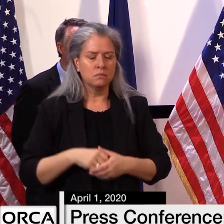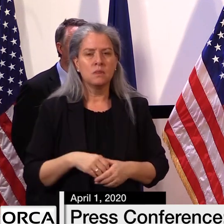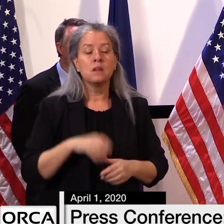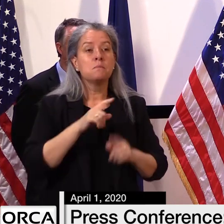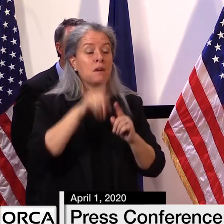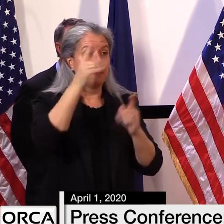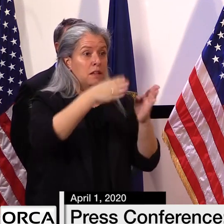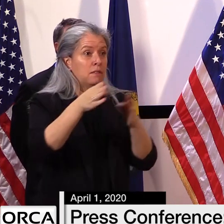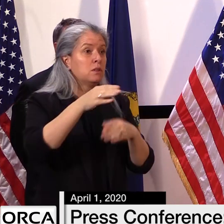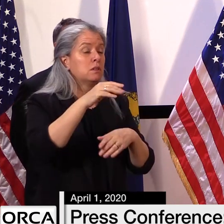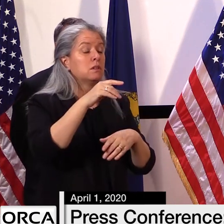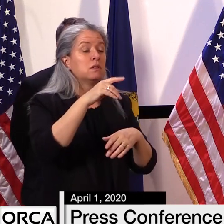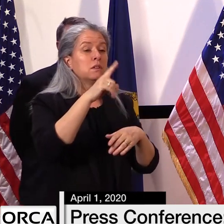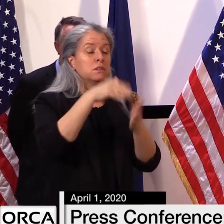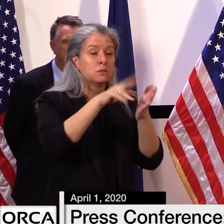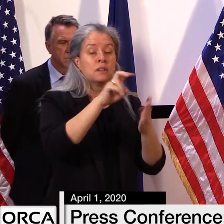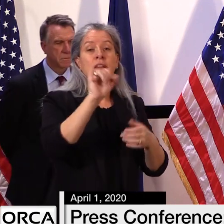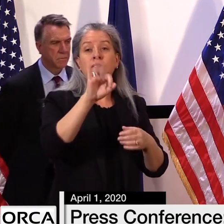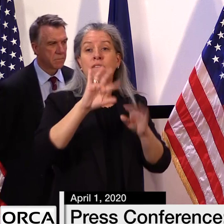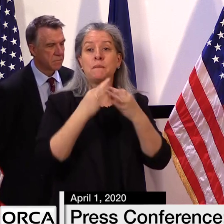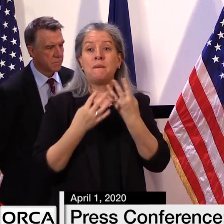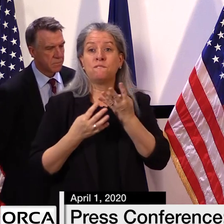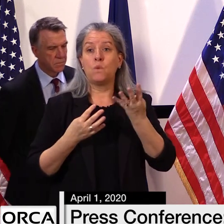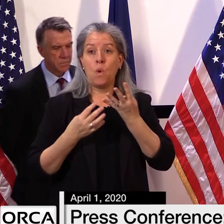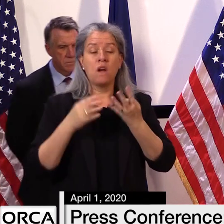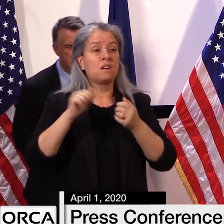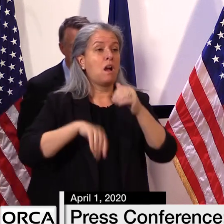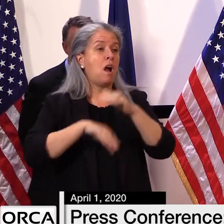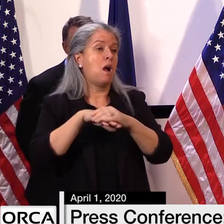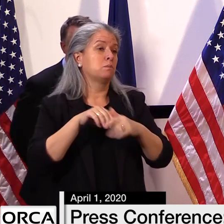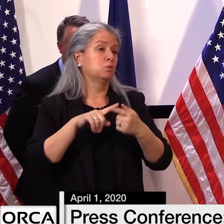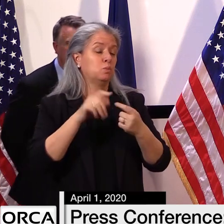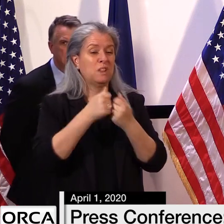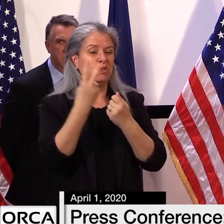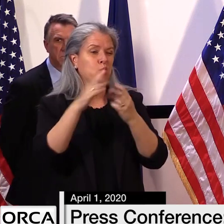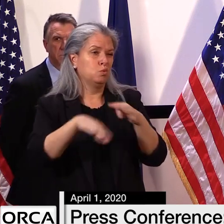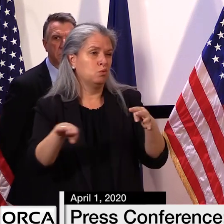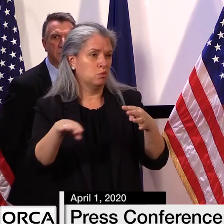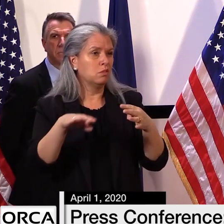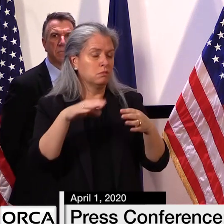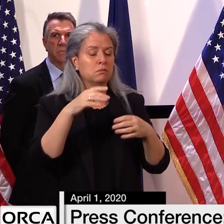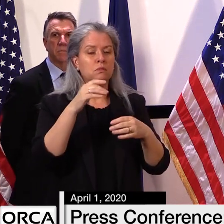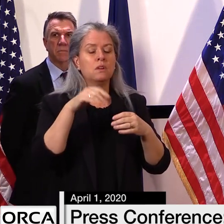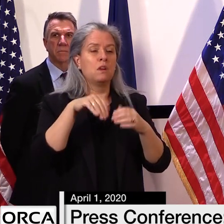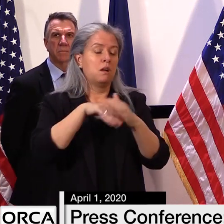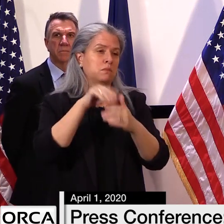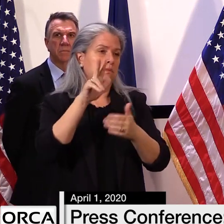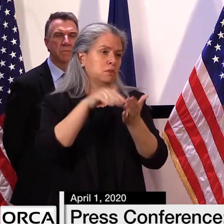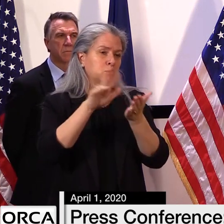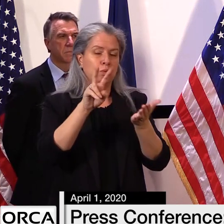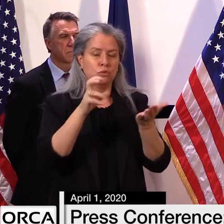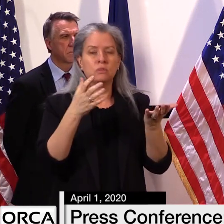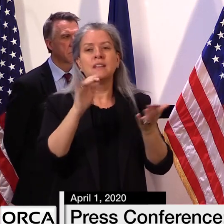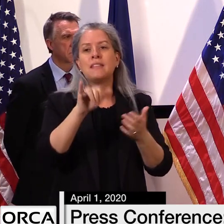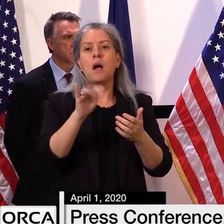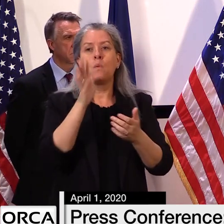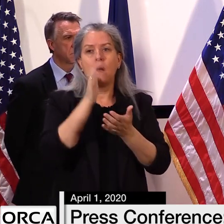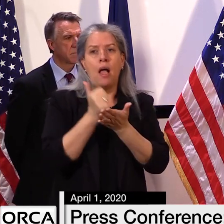you're a family of four with two qualified dependents, you could get up to $3,400. That's going to help in the short